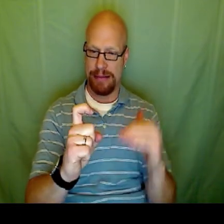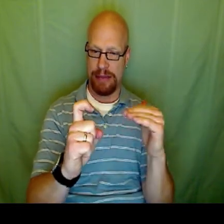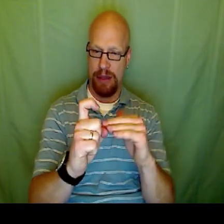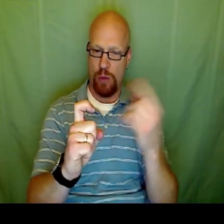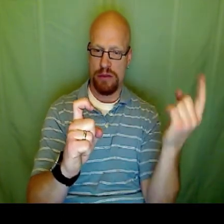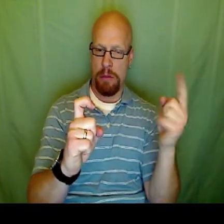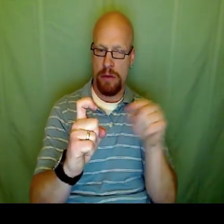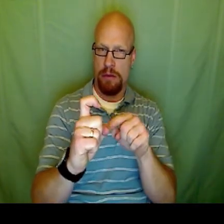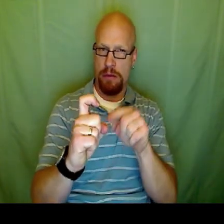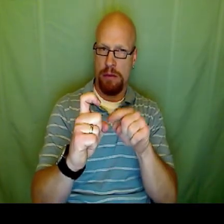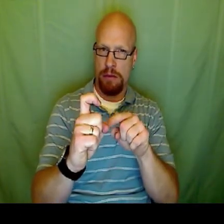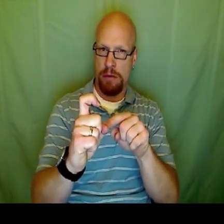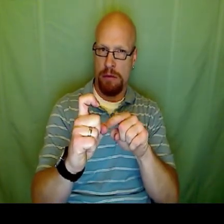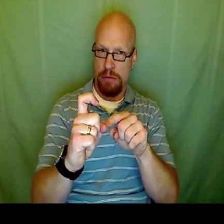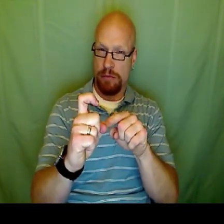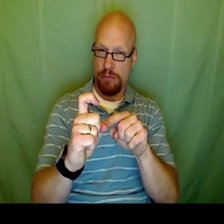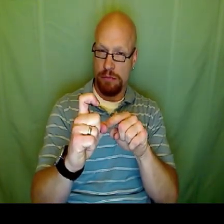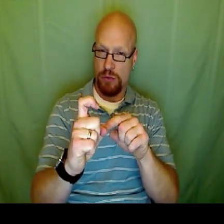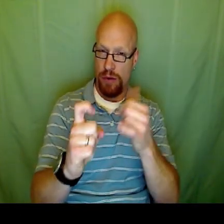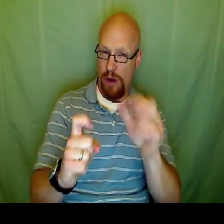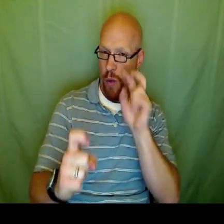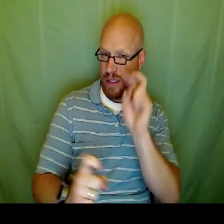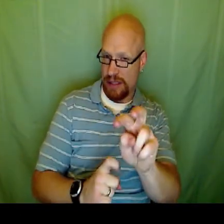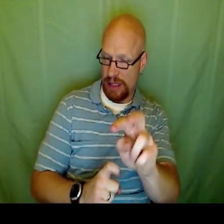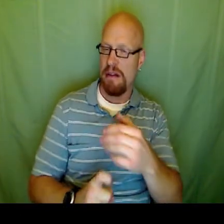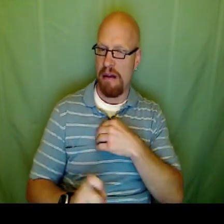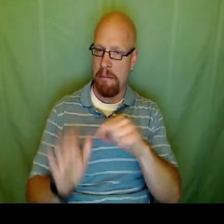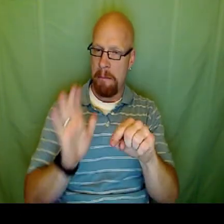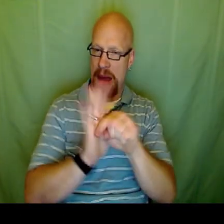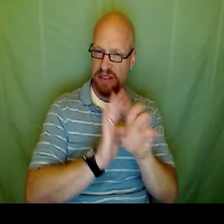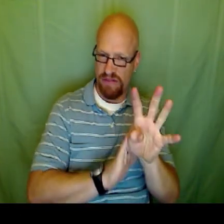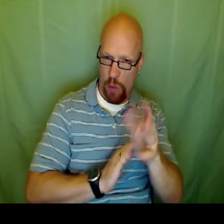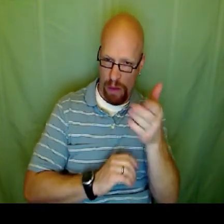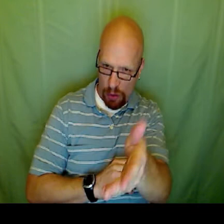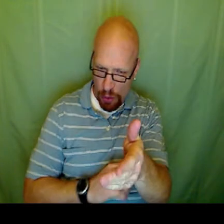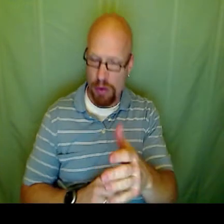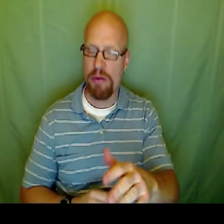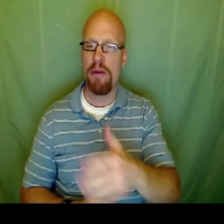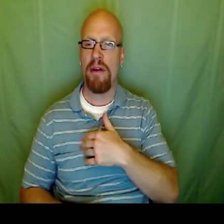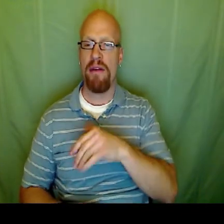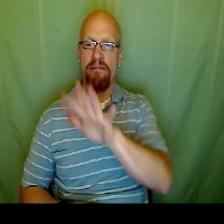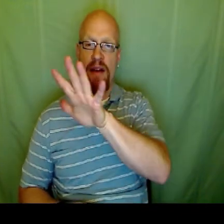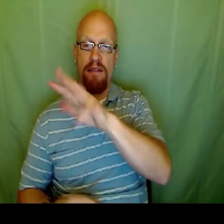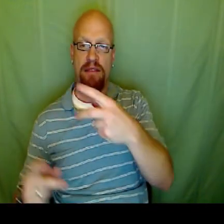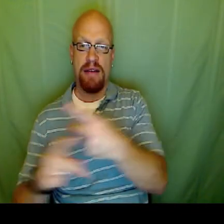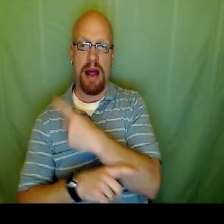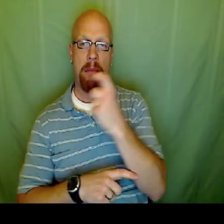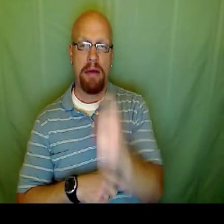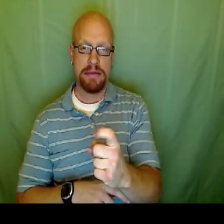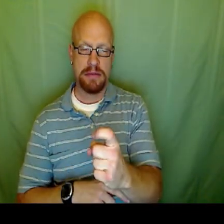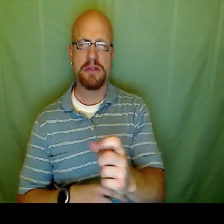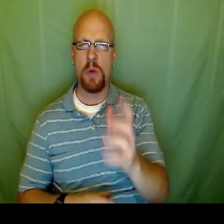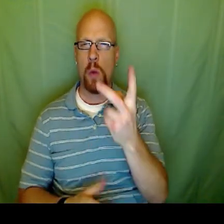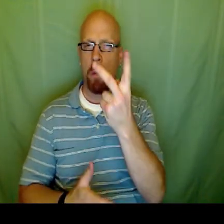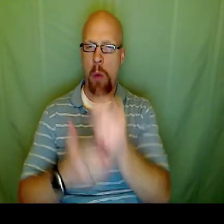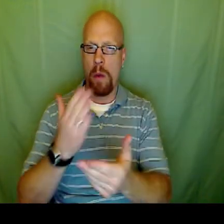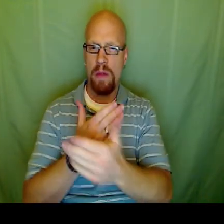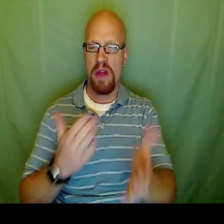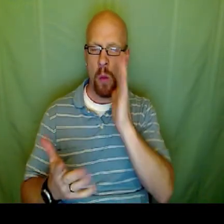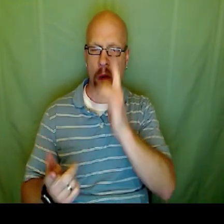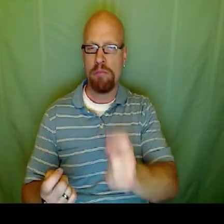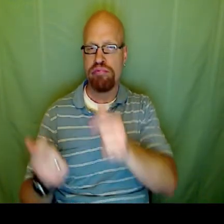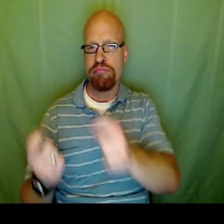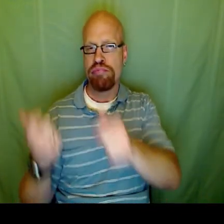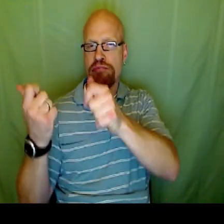we have 5x minus 4 on the left, we have 11 on the right, and we'll work down until we get x isolated, and it will equal